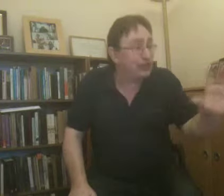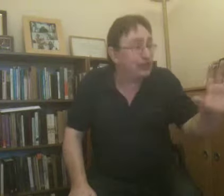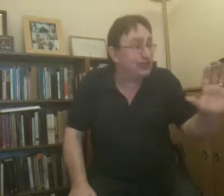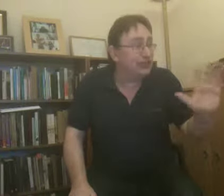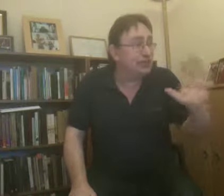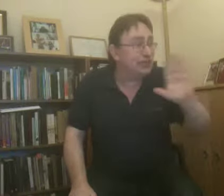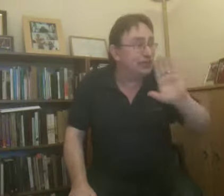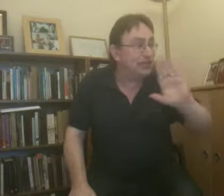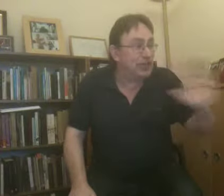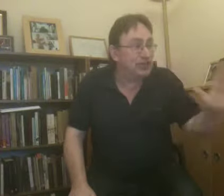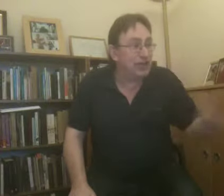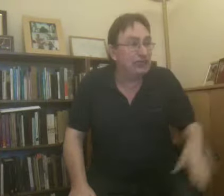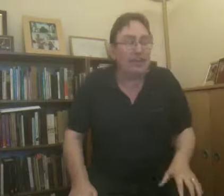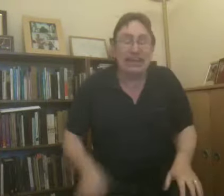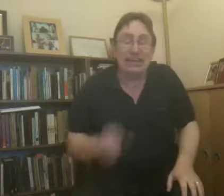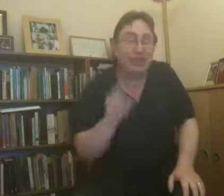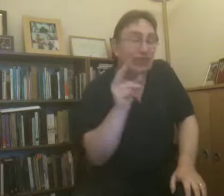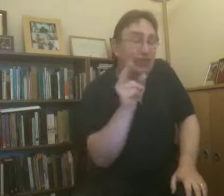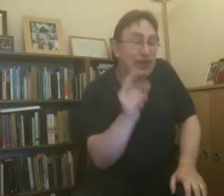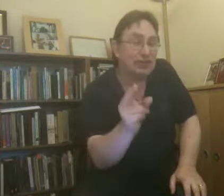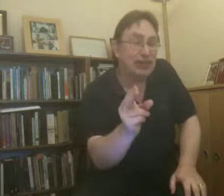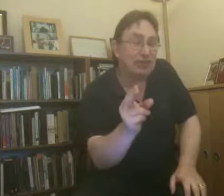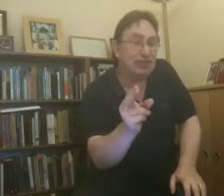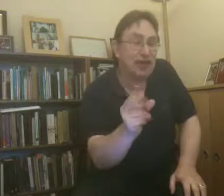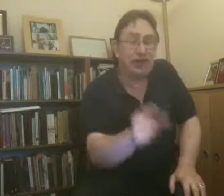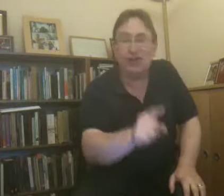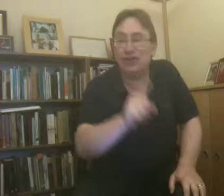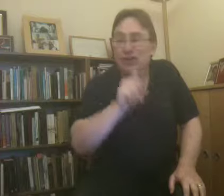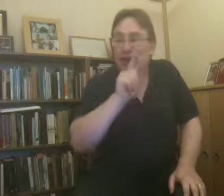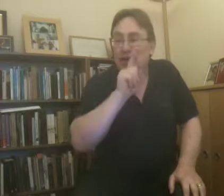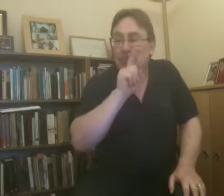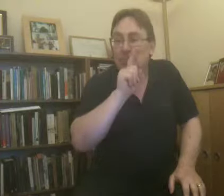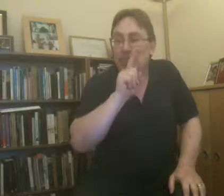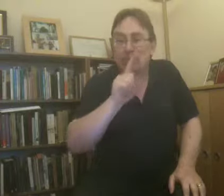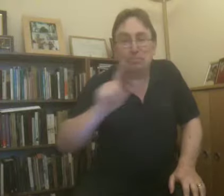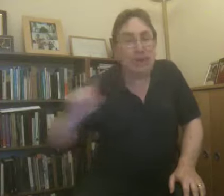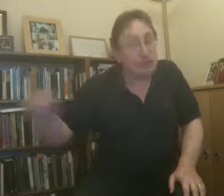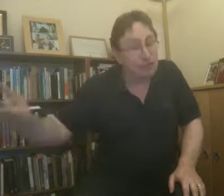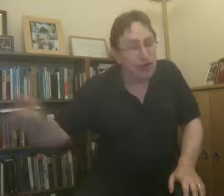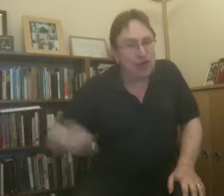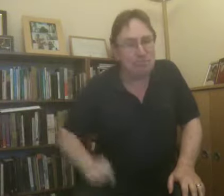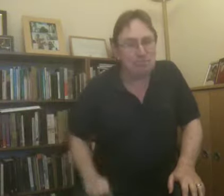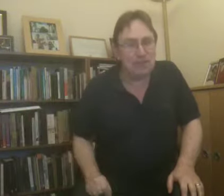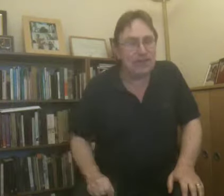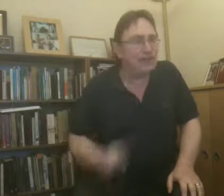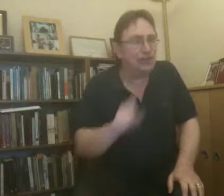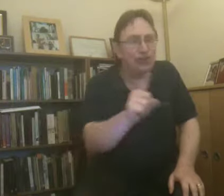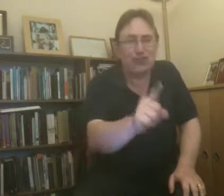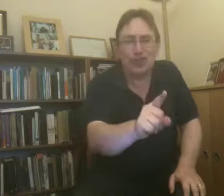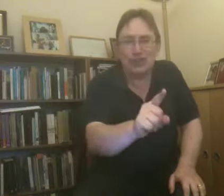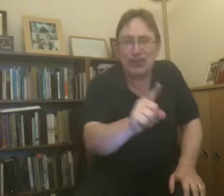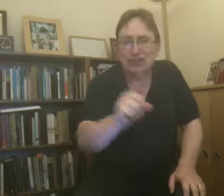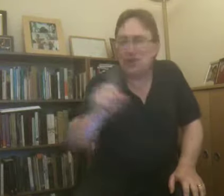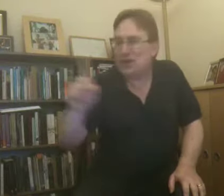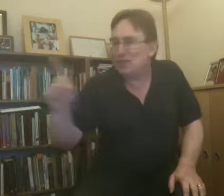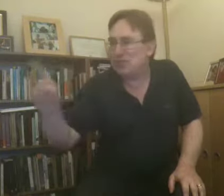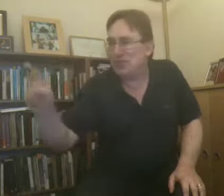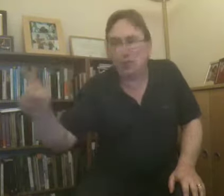refuses to be sidetracked. He's not sidetracked by her being a foreigner. He's not sidetracked by her being a